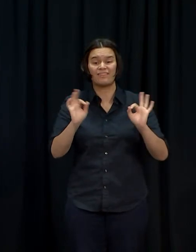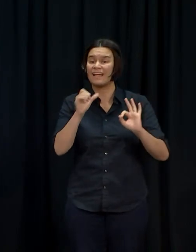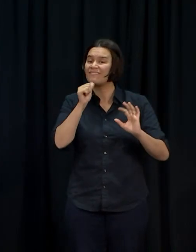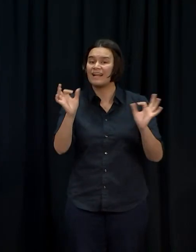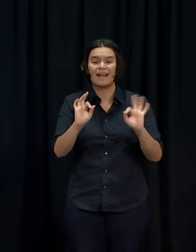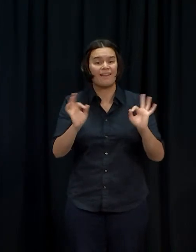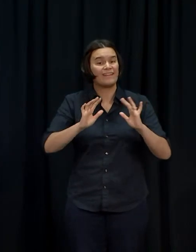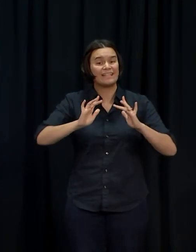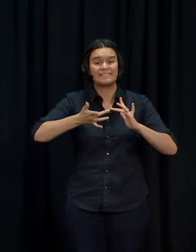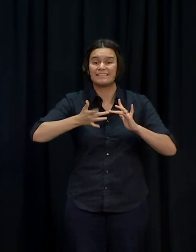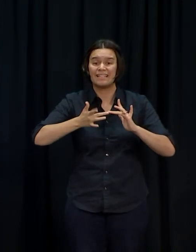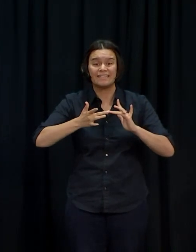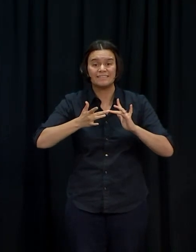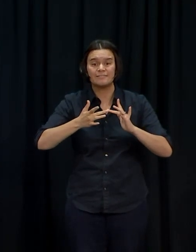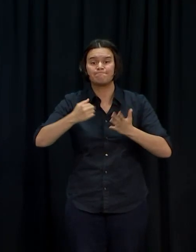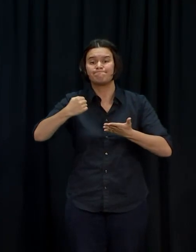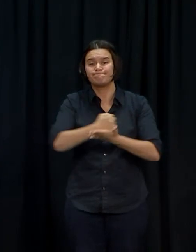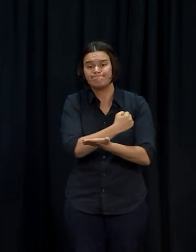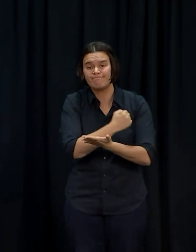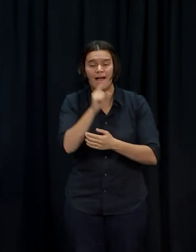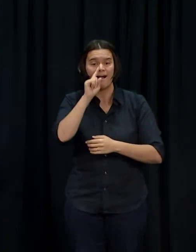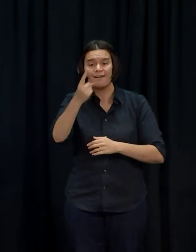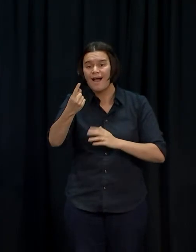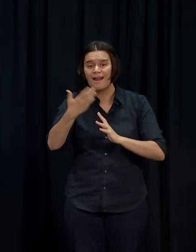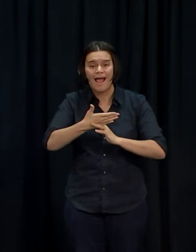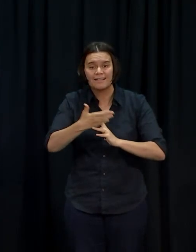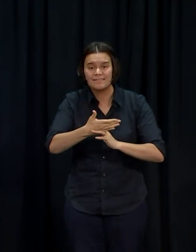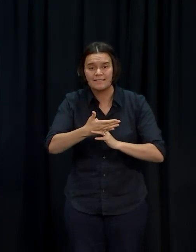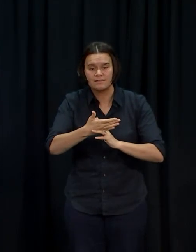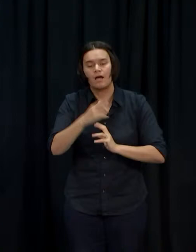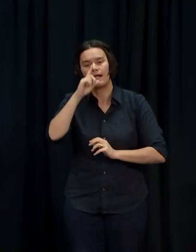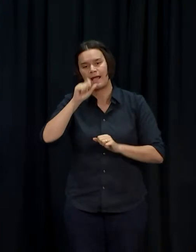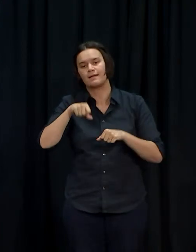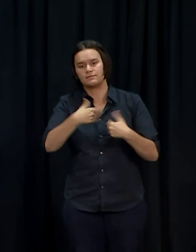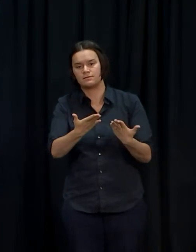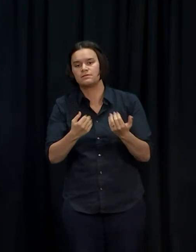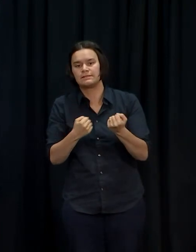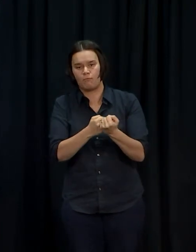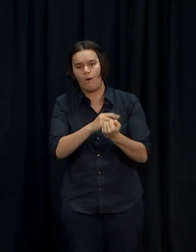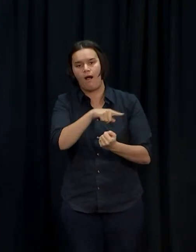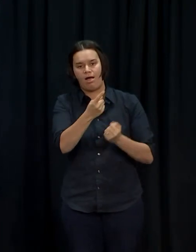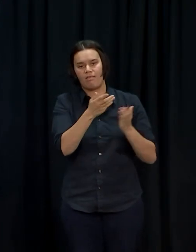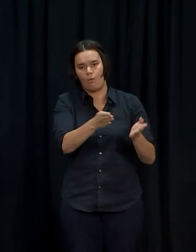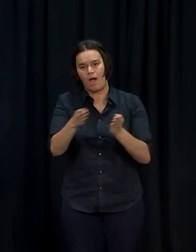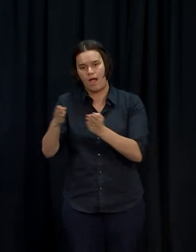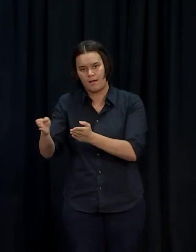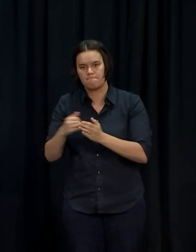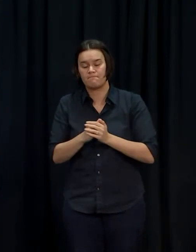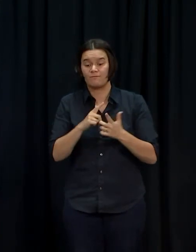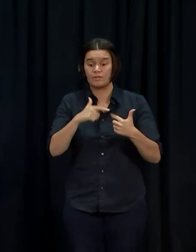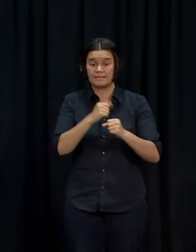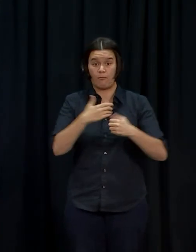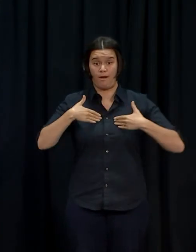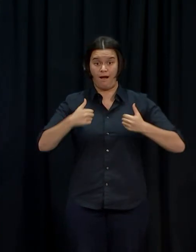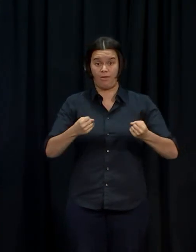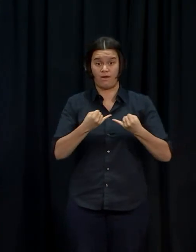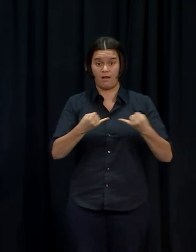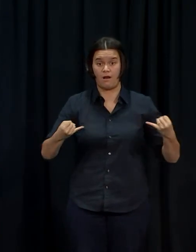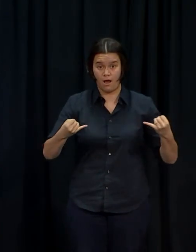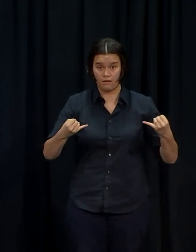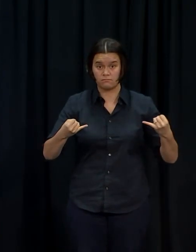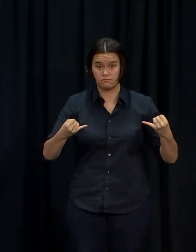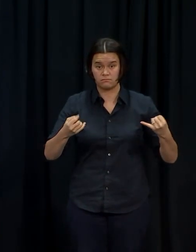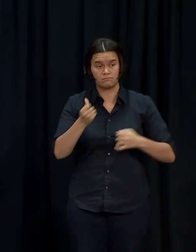people cannot access online resources, they can still get support from other channels. Healthline remains a key communication channel